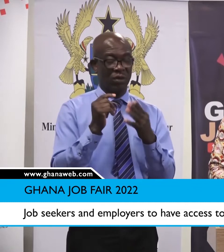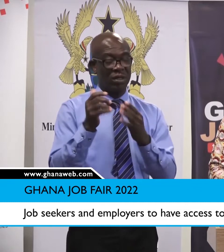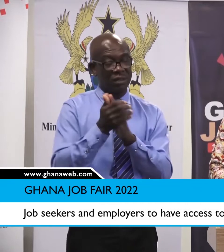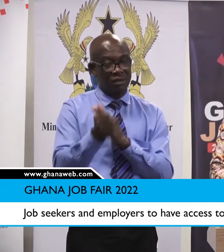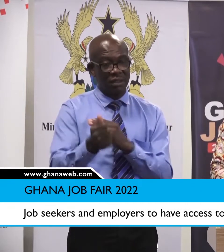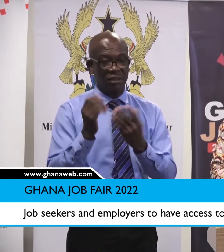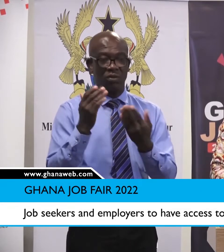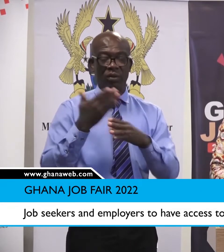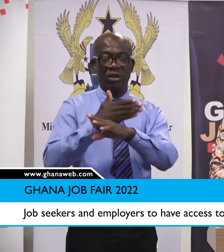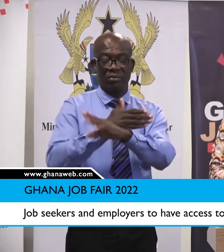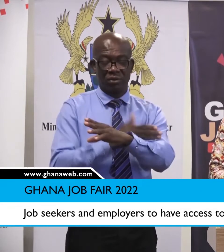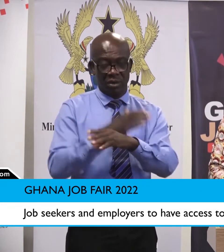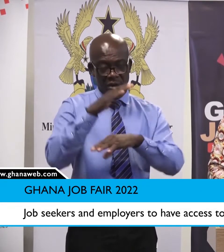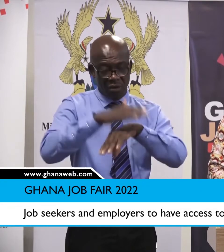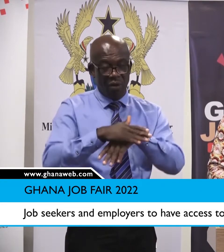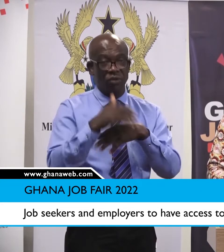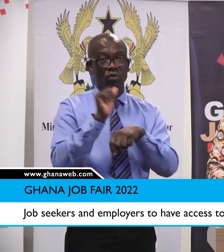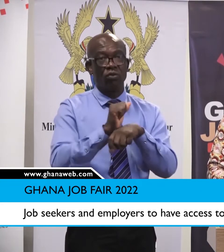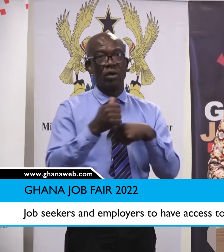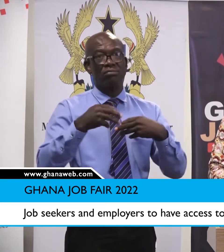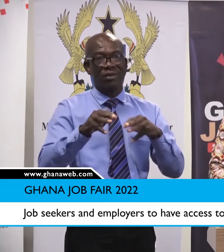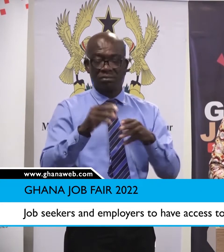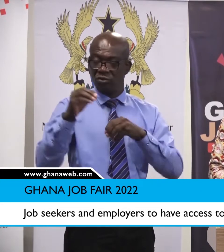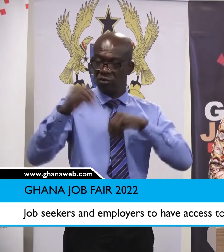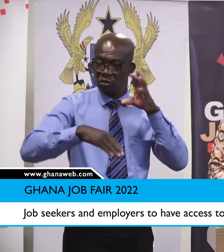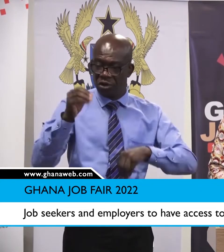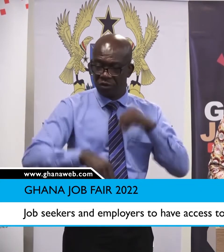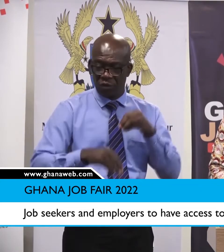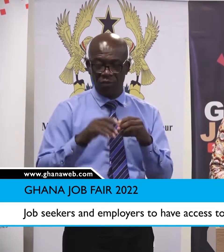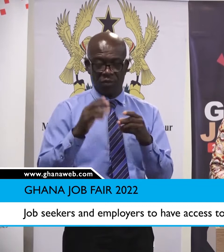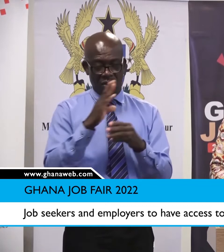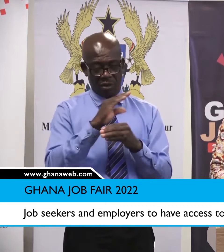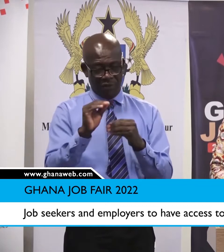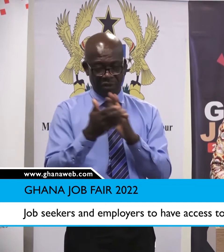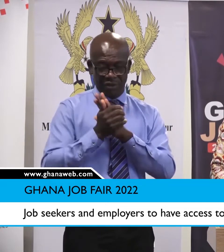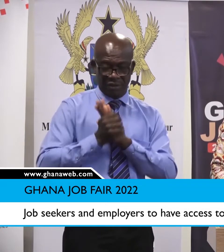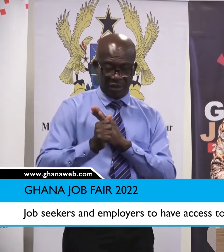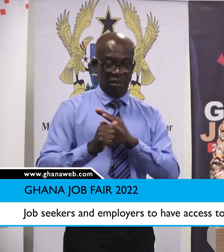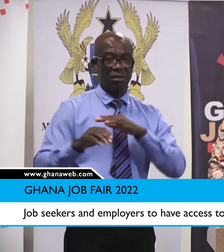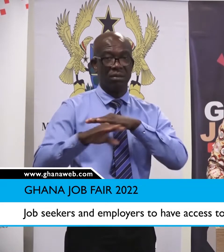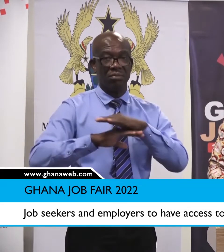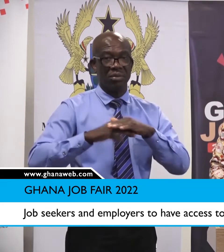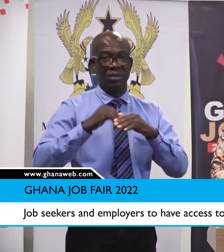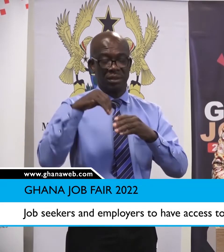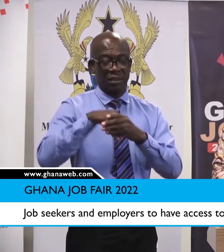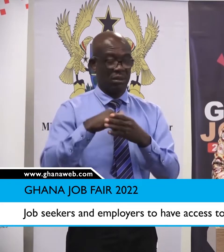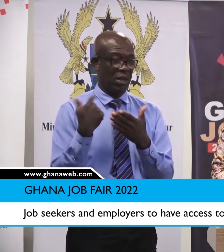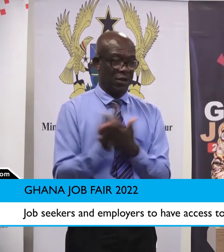on the needs of the labor market and contribute to the greening of the skills base in the country.